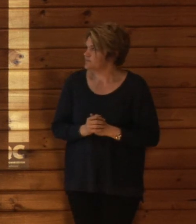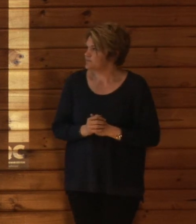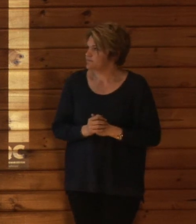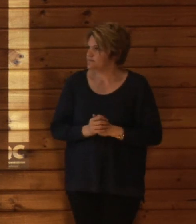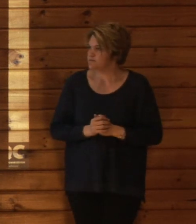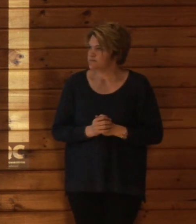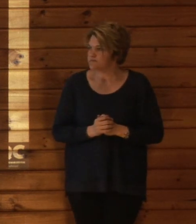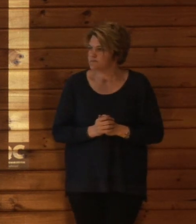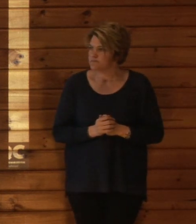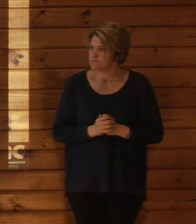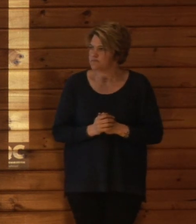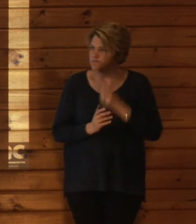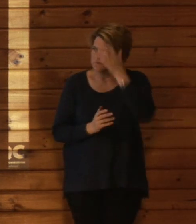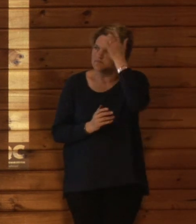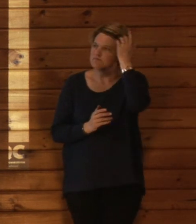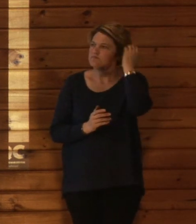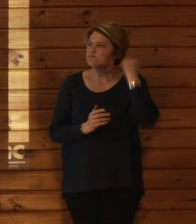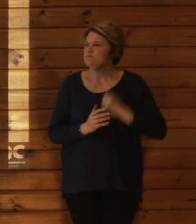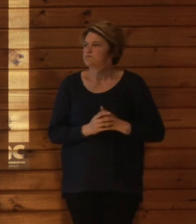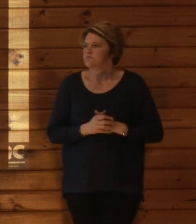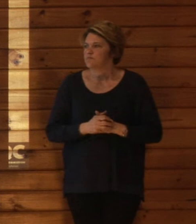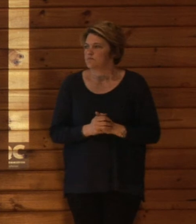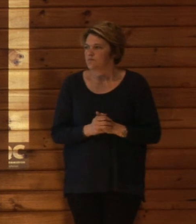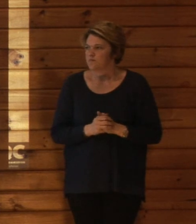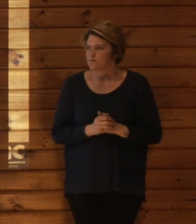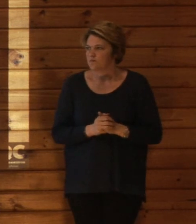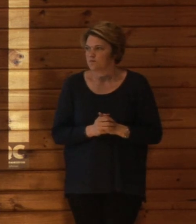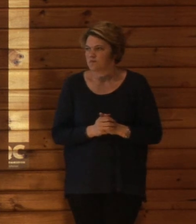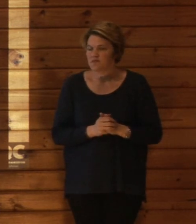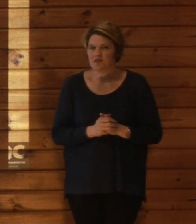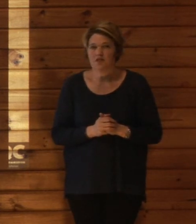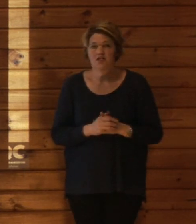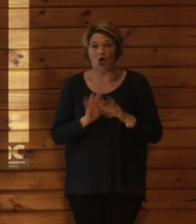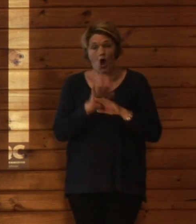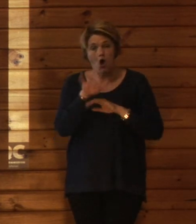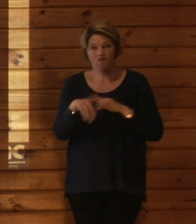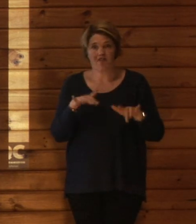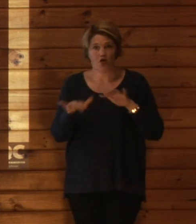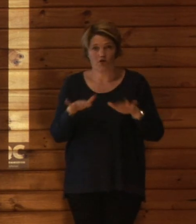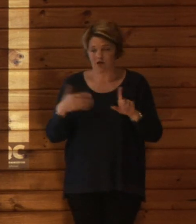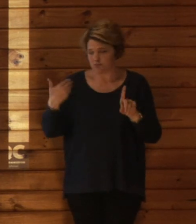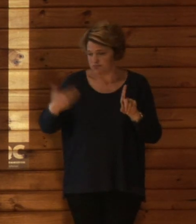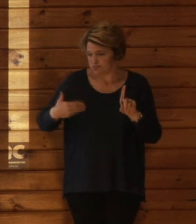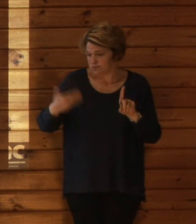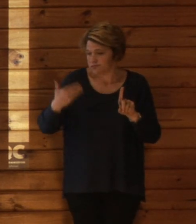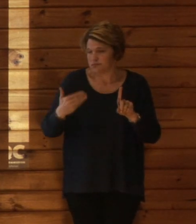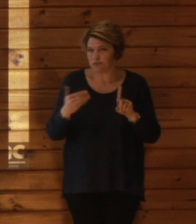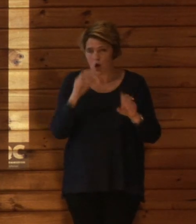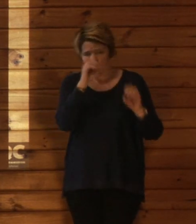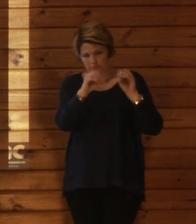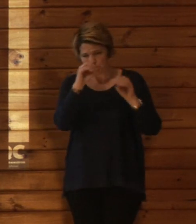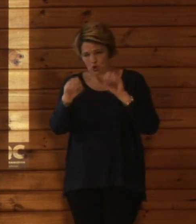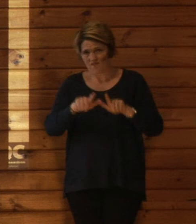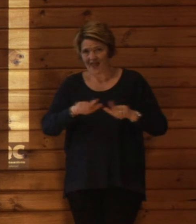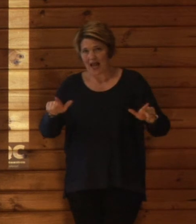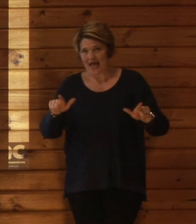as we observed the performance of the land over these earthquakes, we saw that in some cases, most notably in the red zone, we saw that the